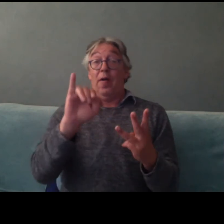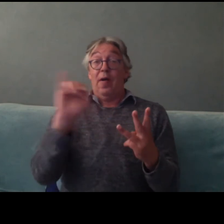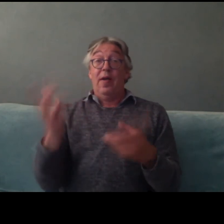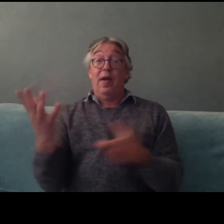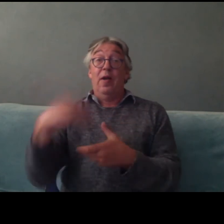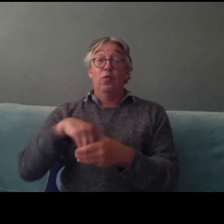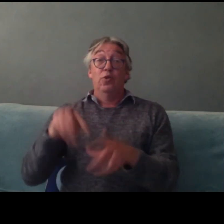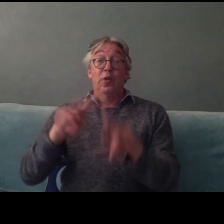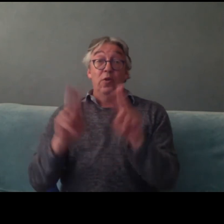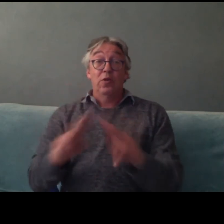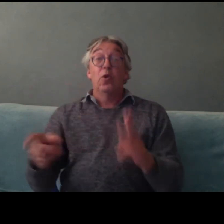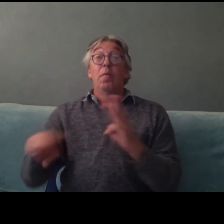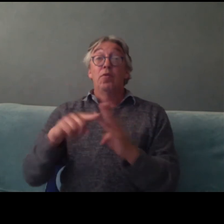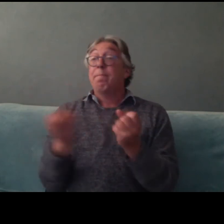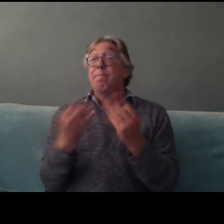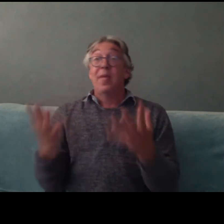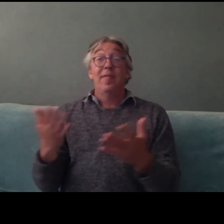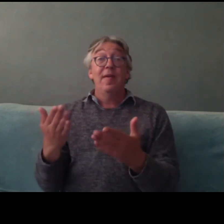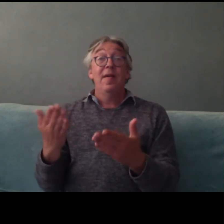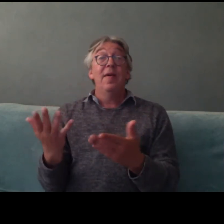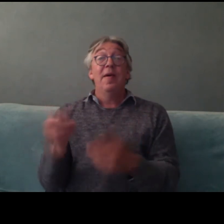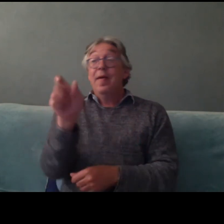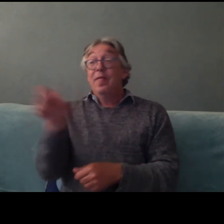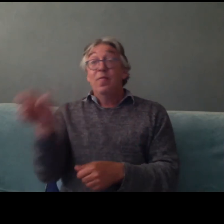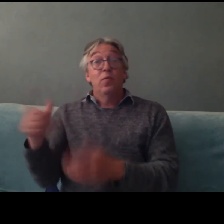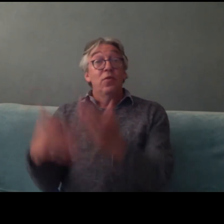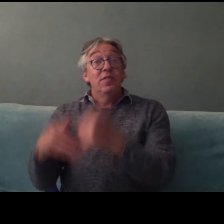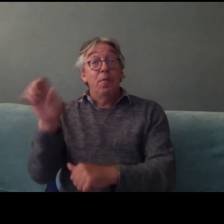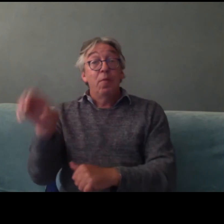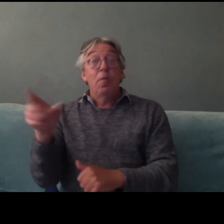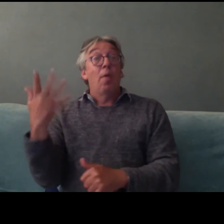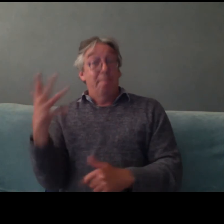with disability, were involved in the development of this tool.